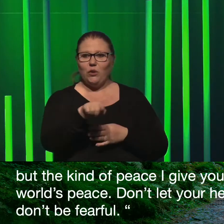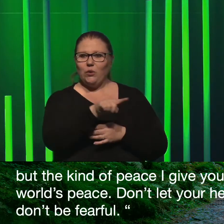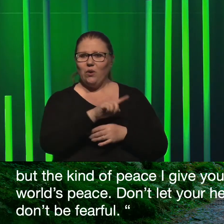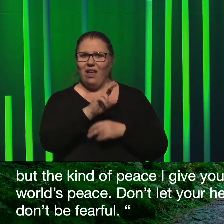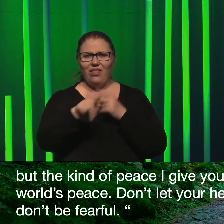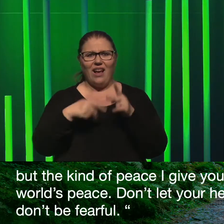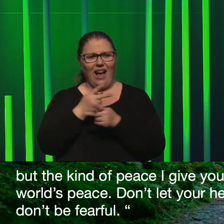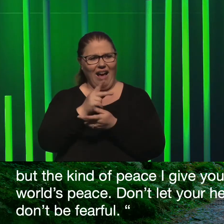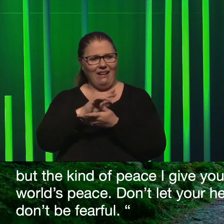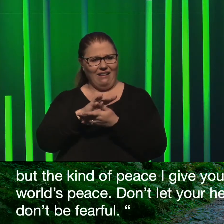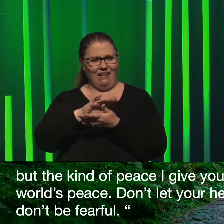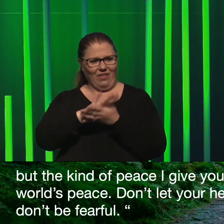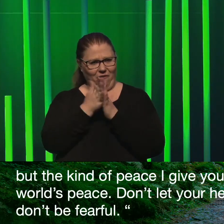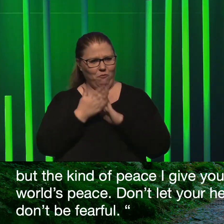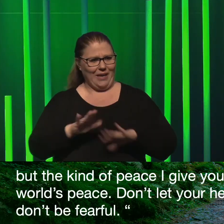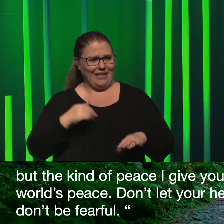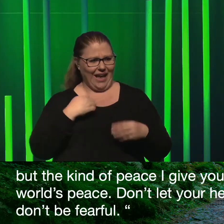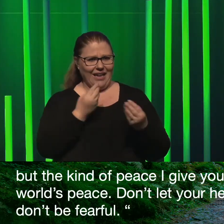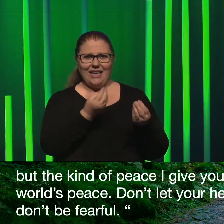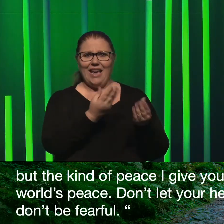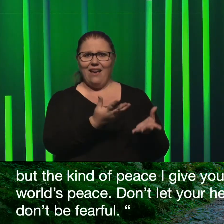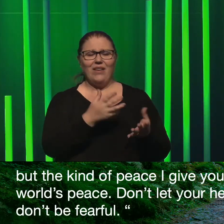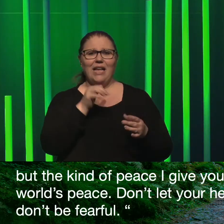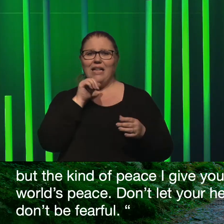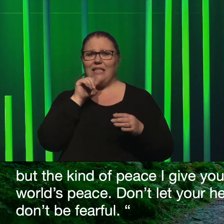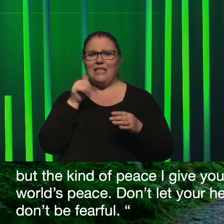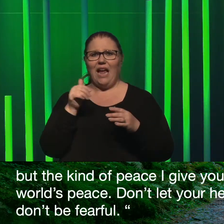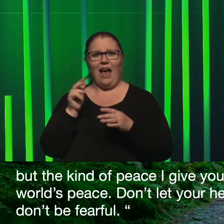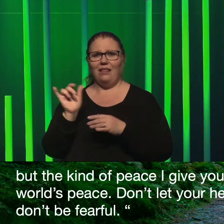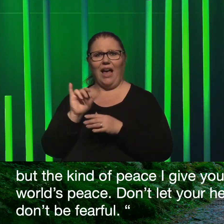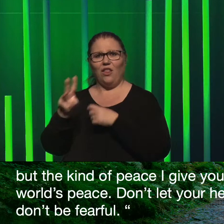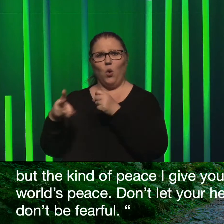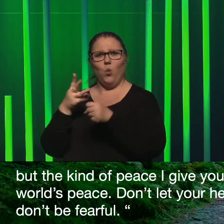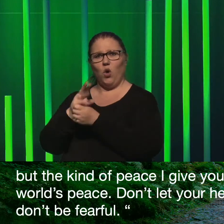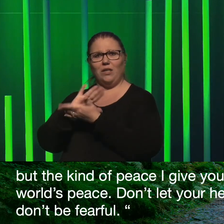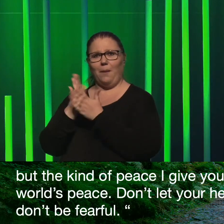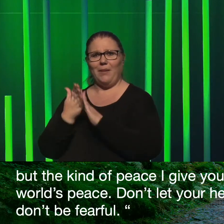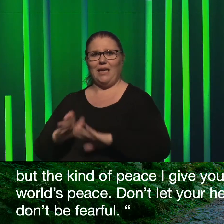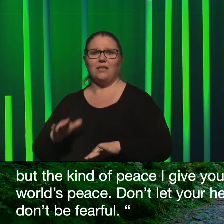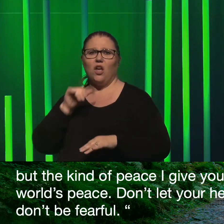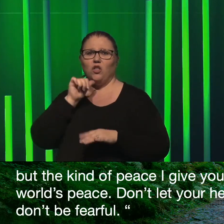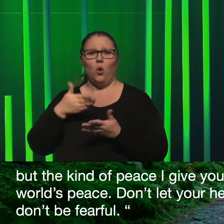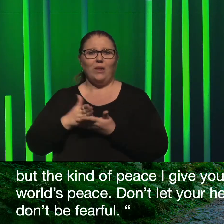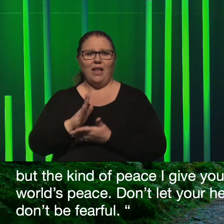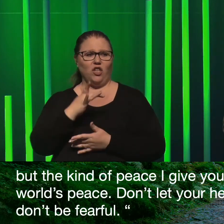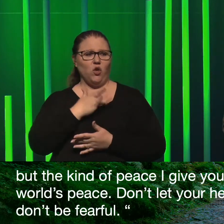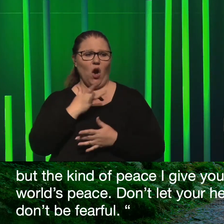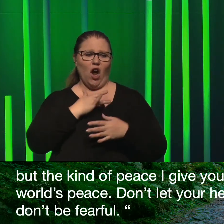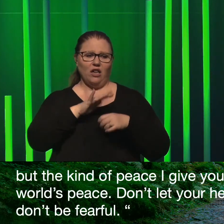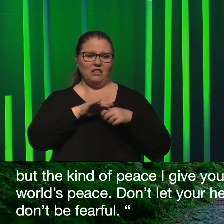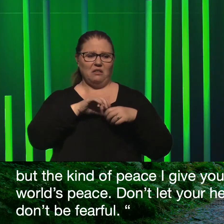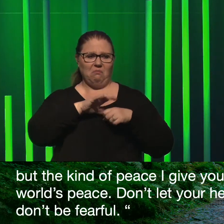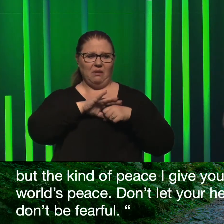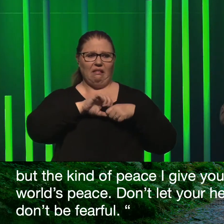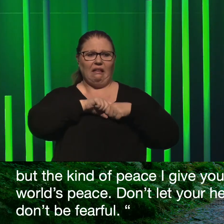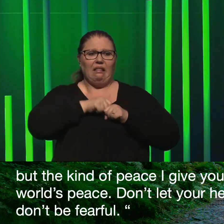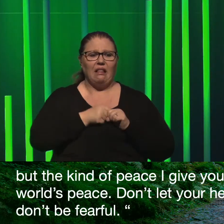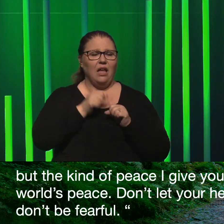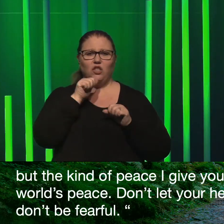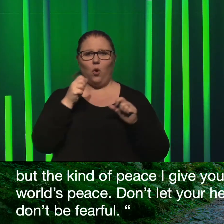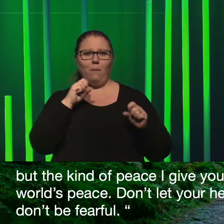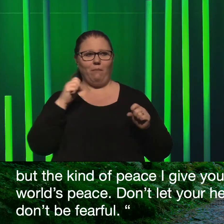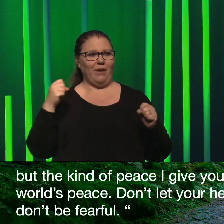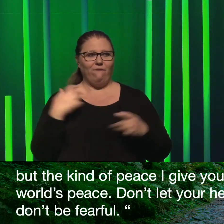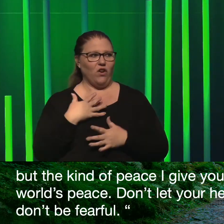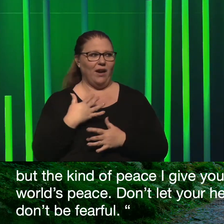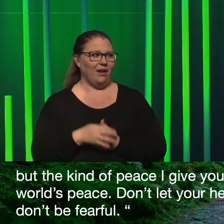I give is not like the world's peace. So don't let your hearts be distressed and don't be fearful. Right? There's something